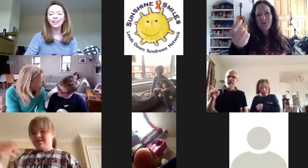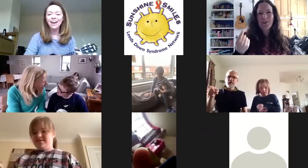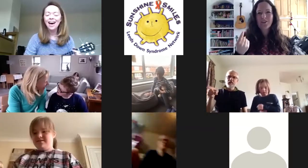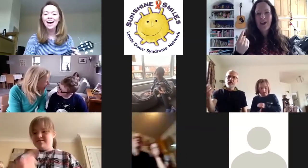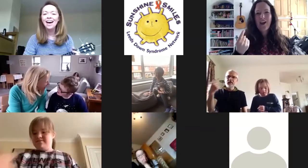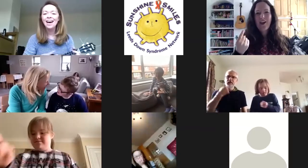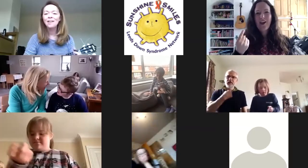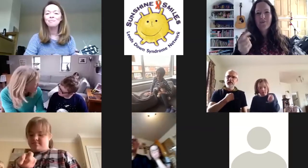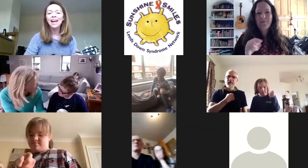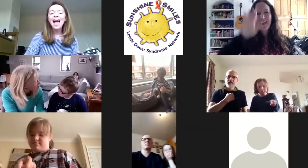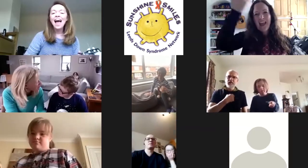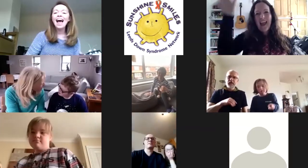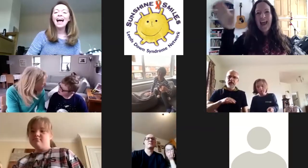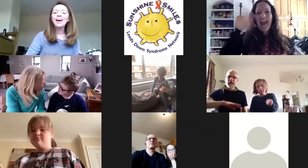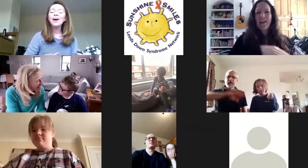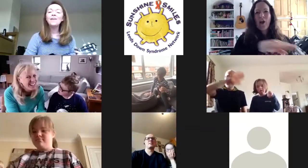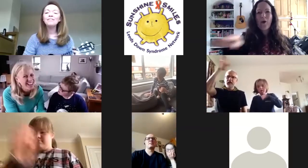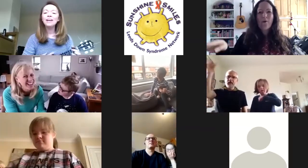could come.